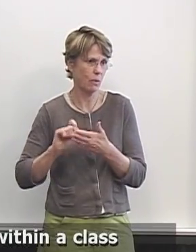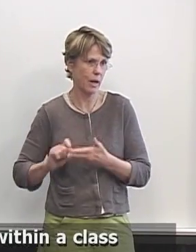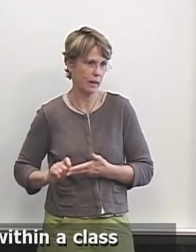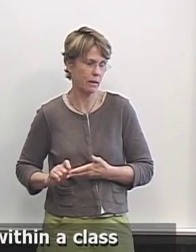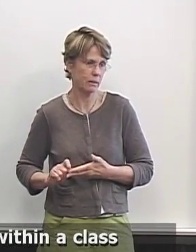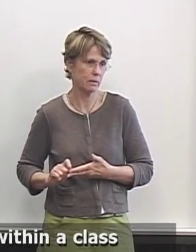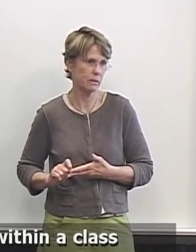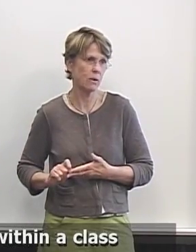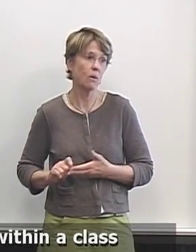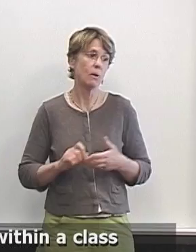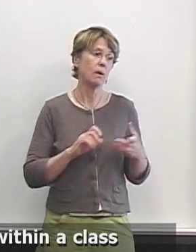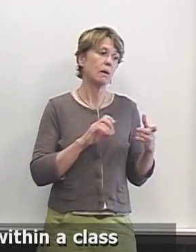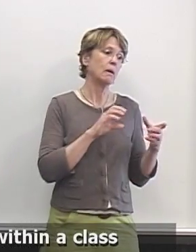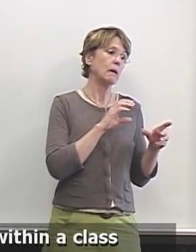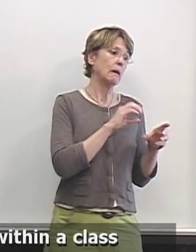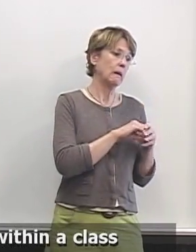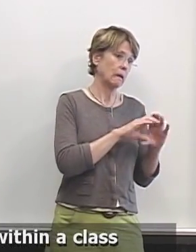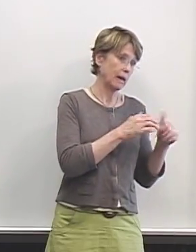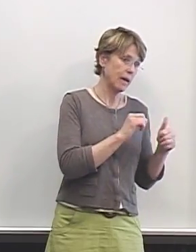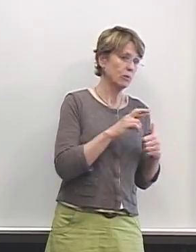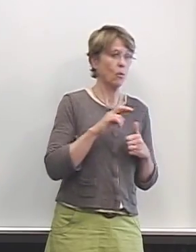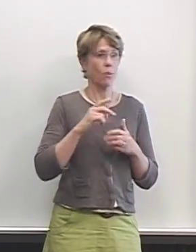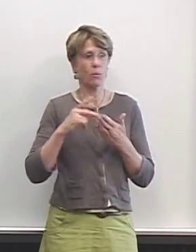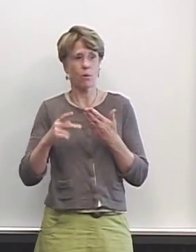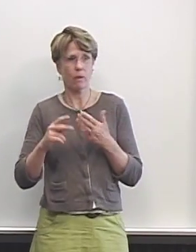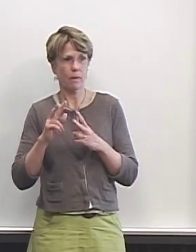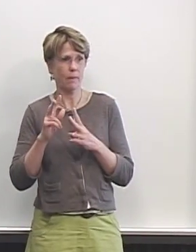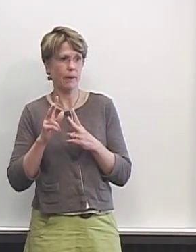So either within a class or within a program.